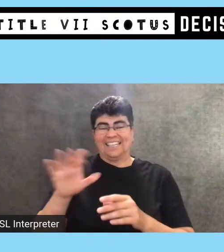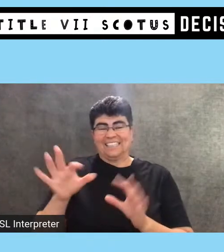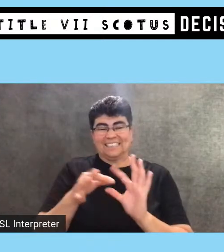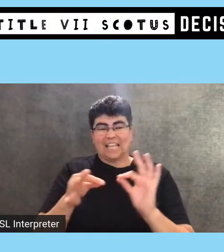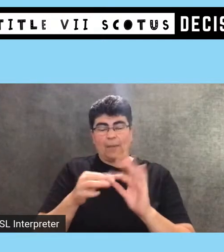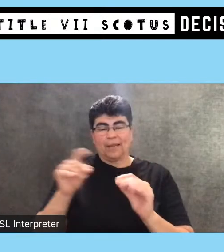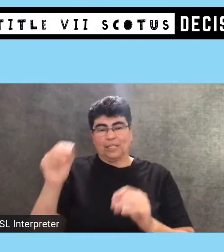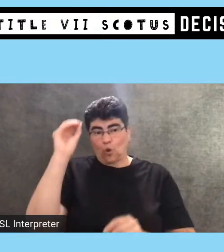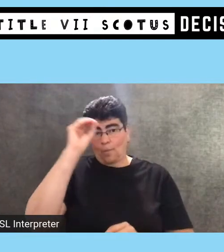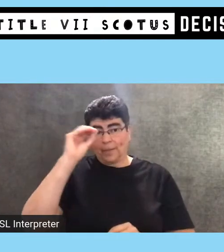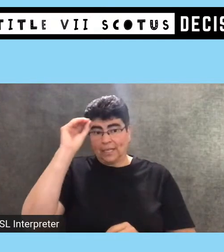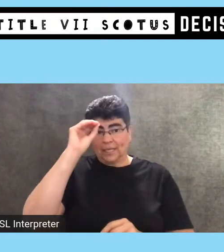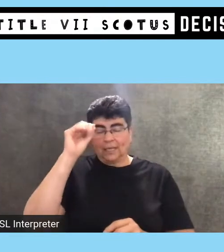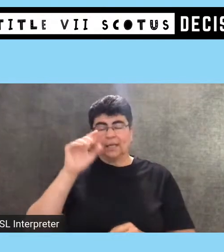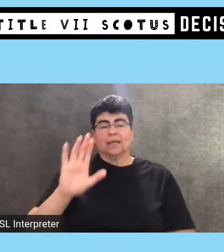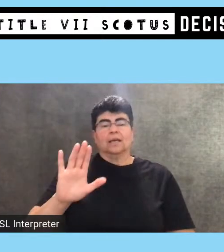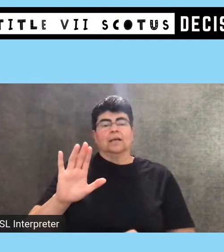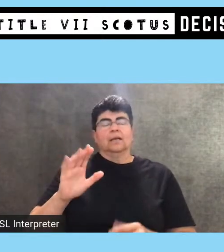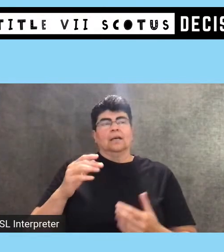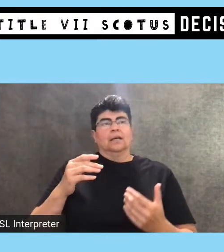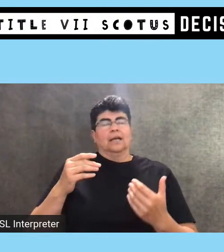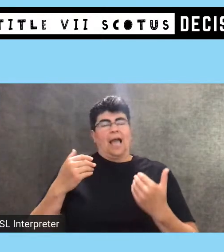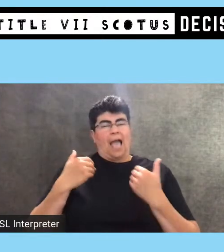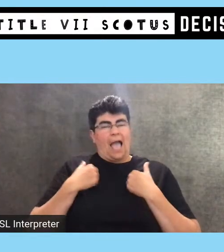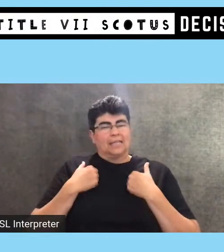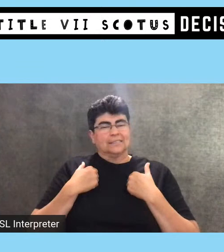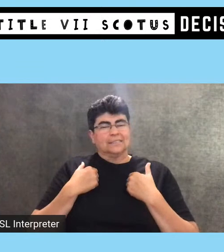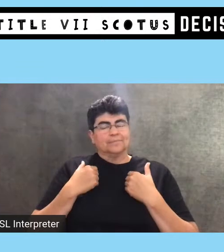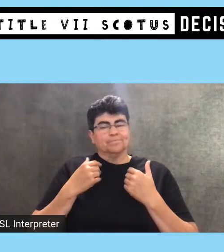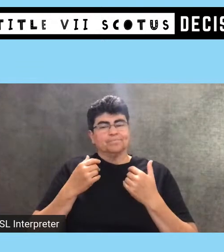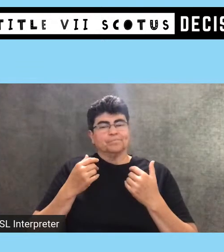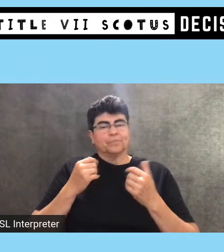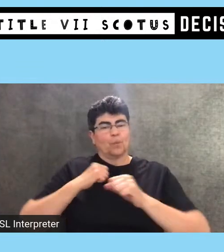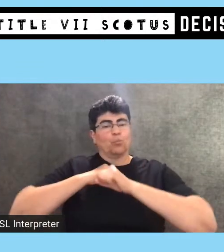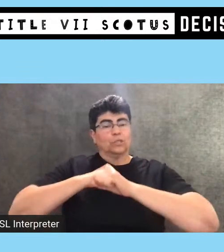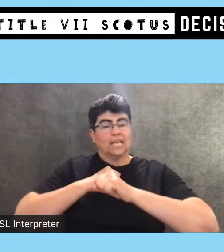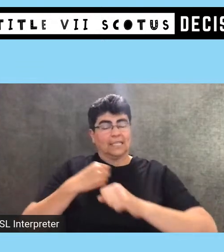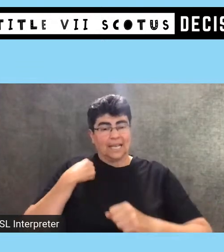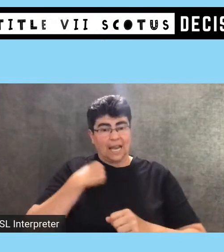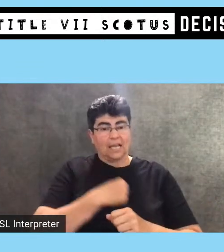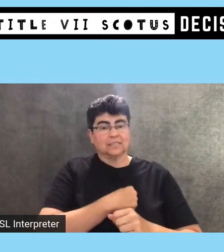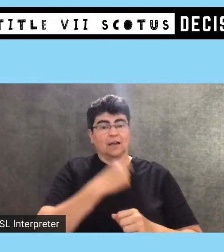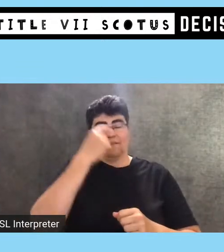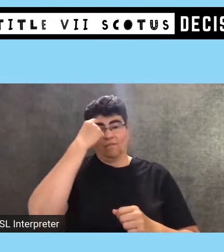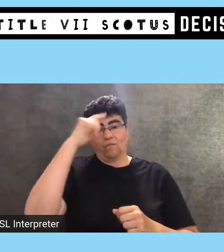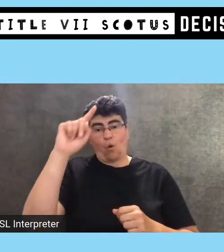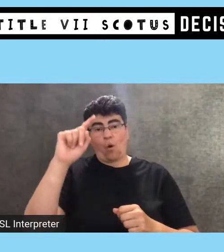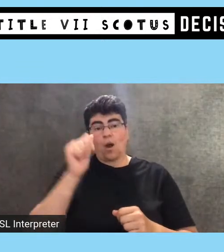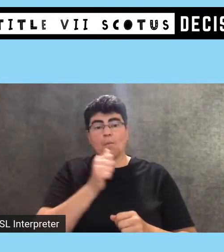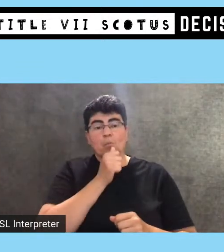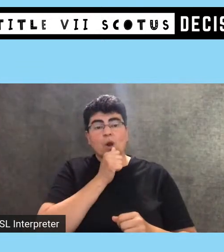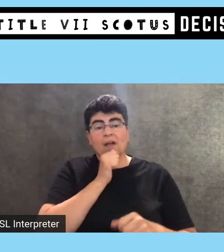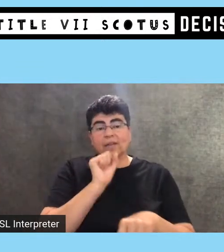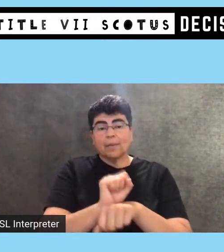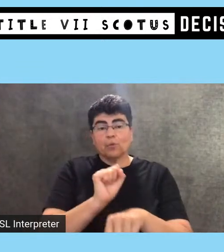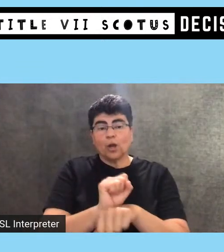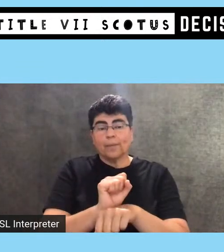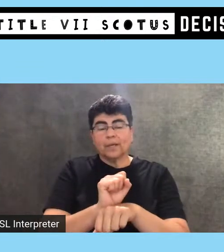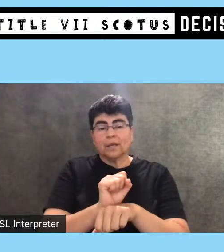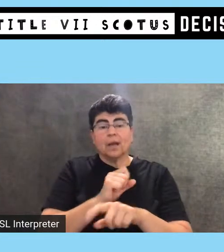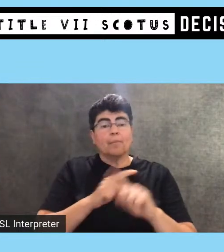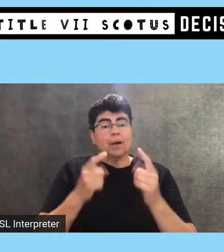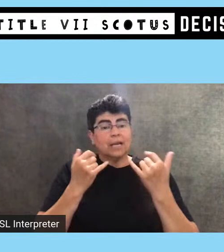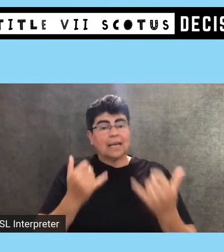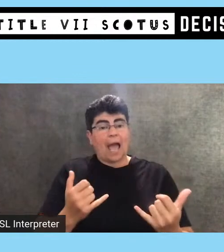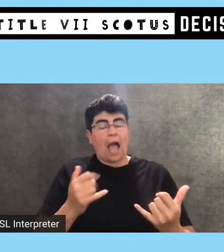opinion, has protected us in terms of private employment. But now